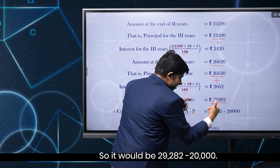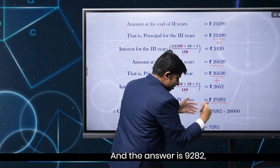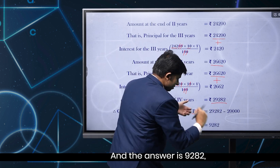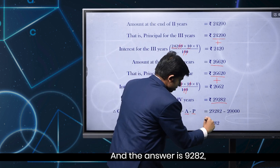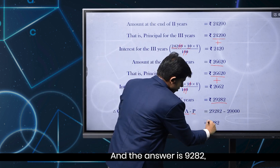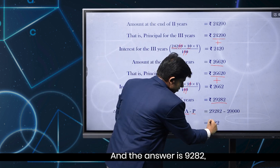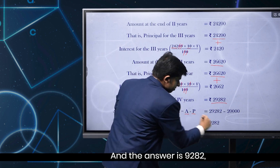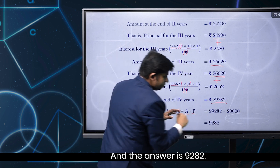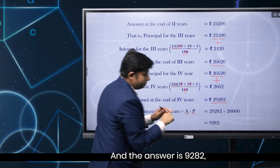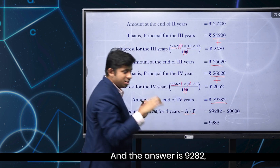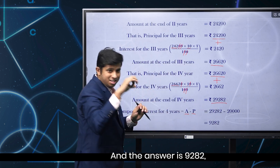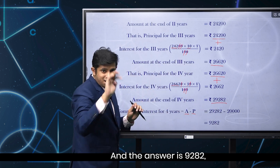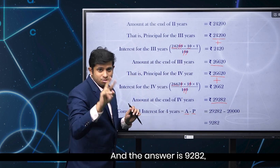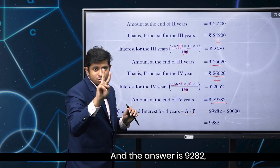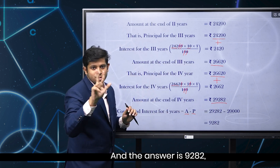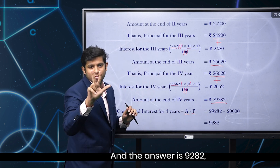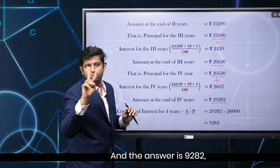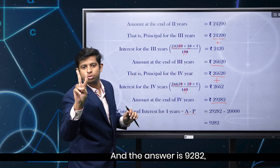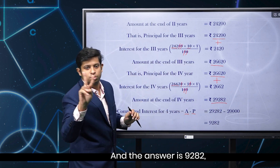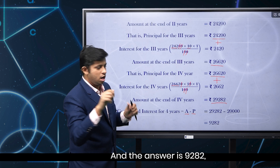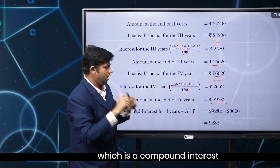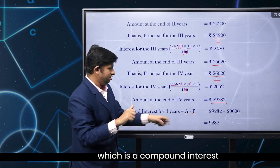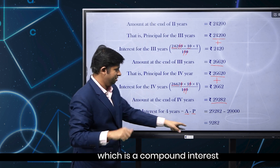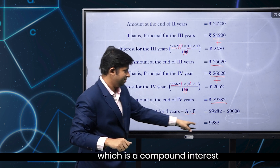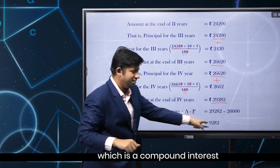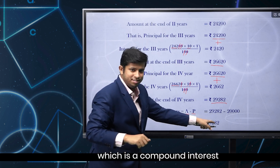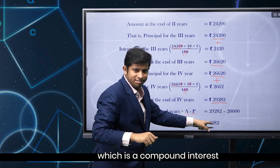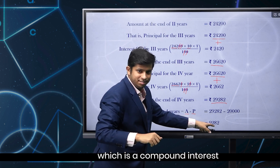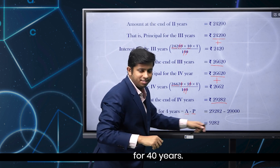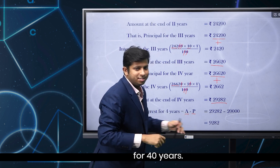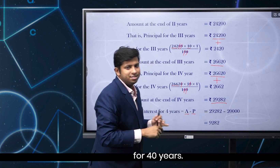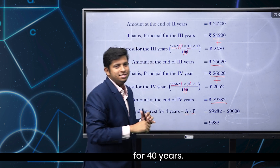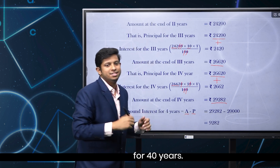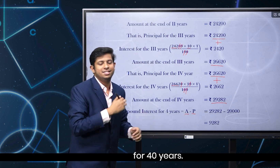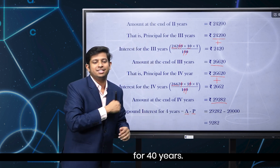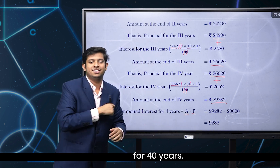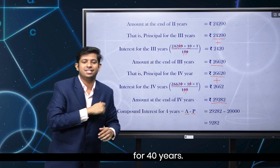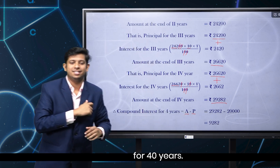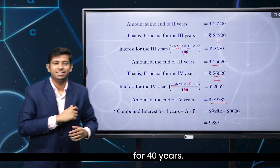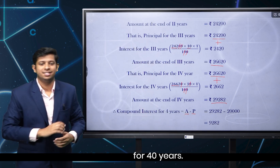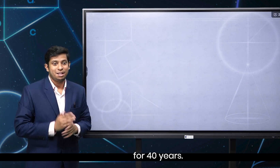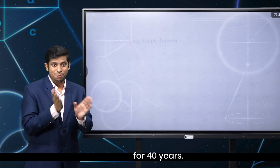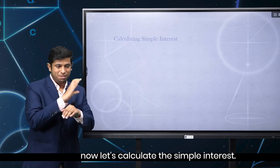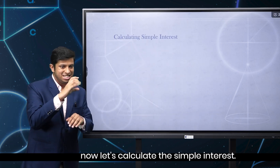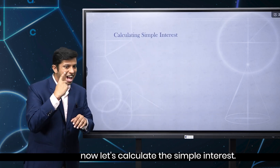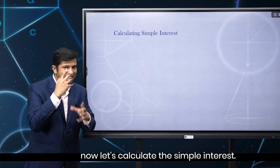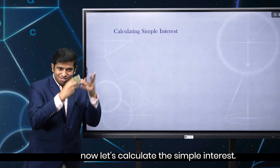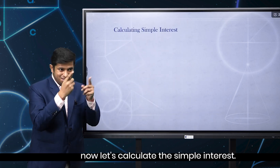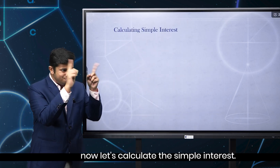and the answer is 9,282, which is the compound interest for 4 years. Now let's calculate the